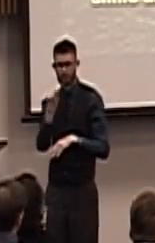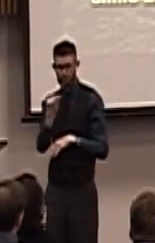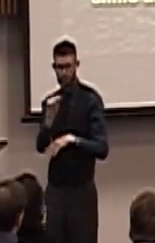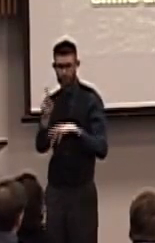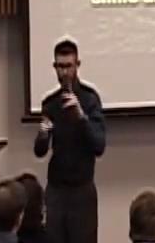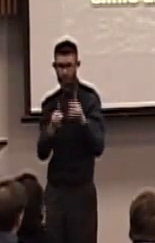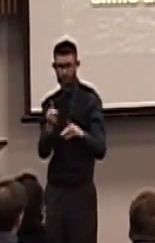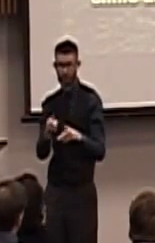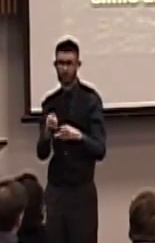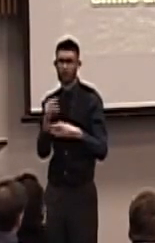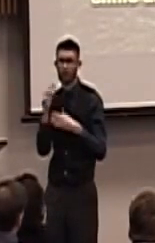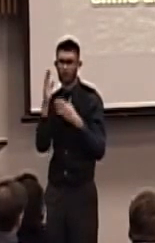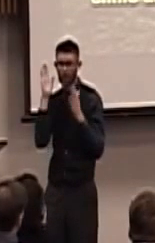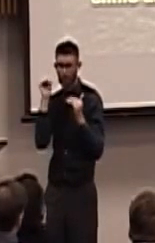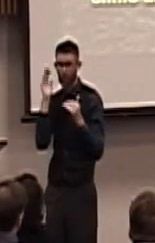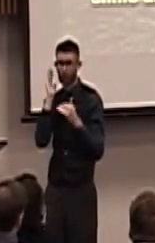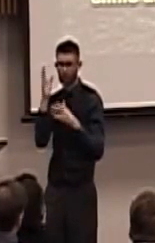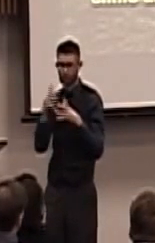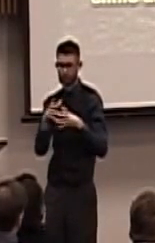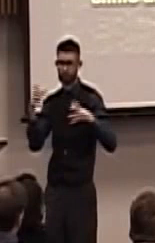expand that again even more now.